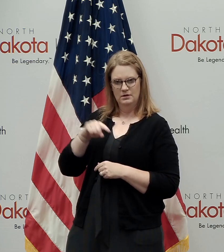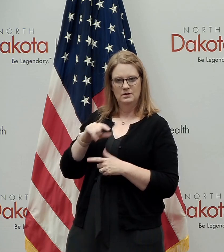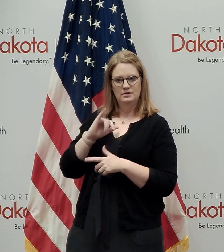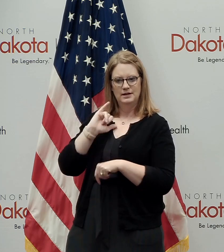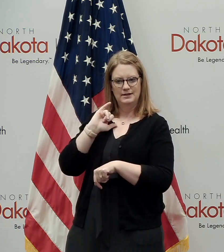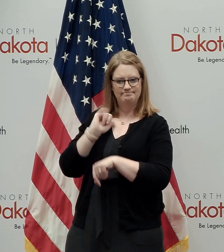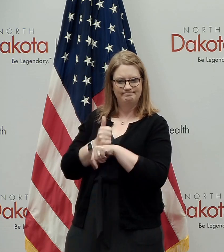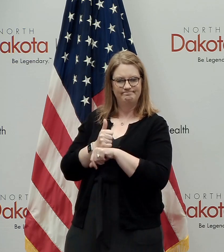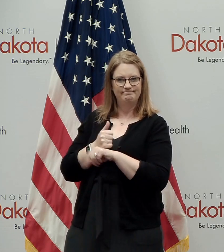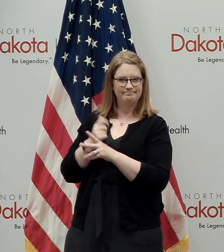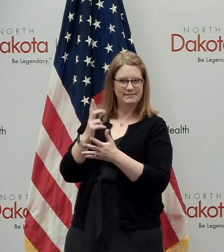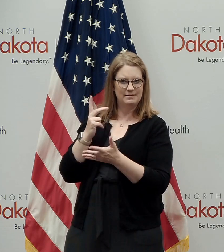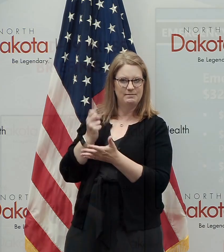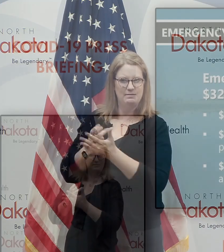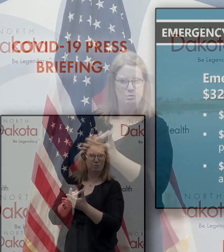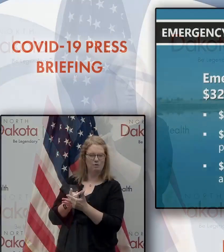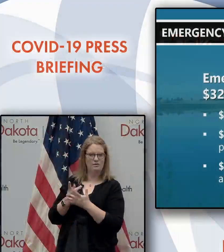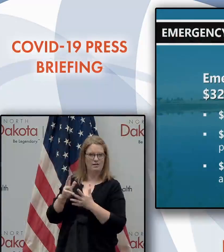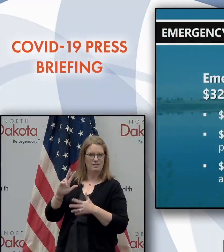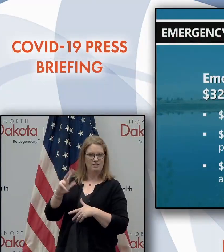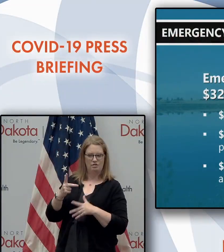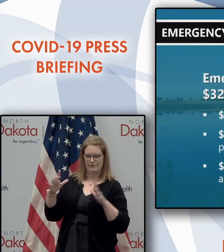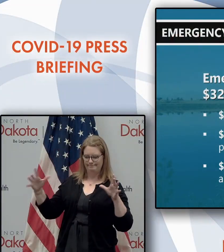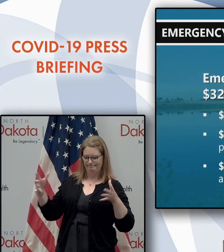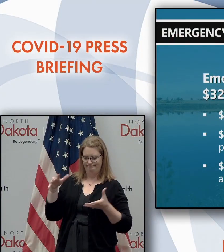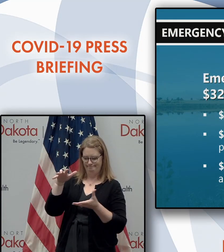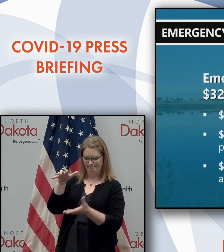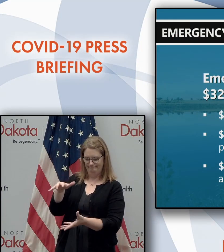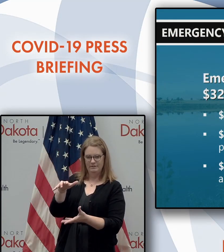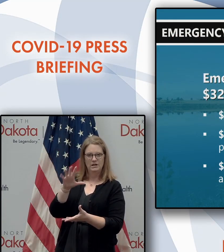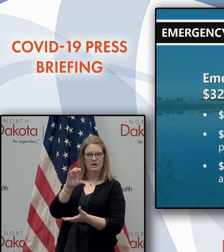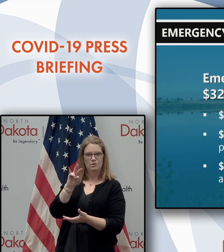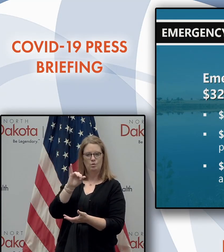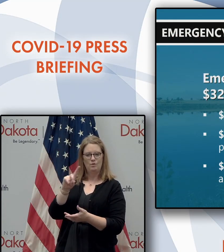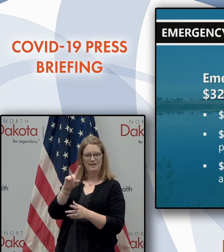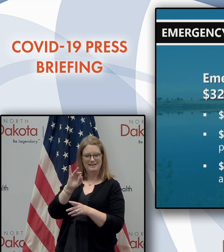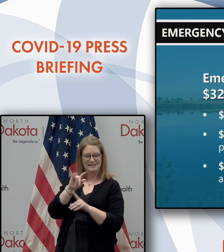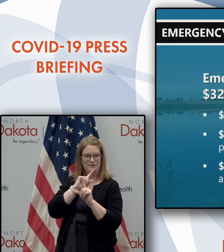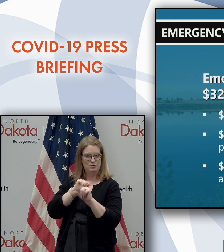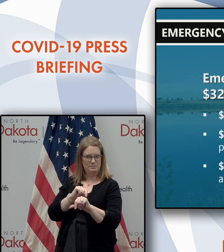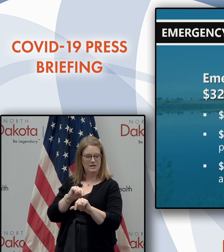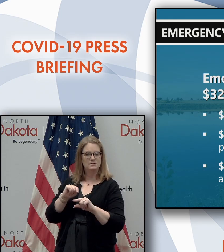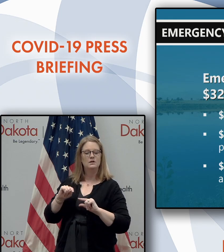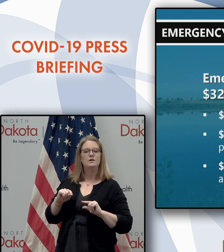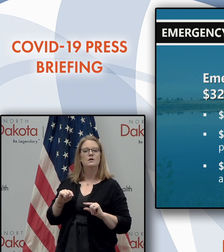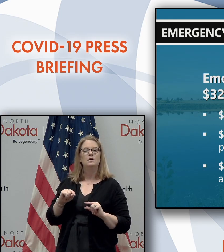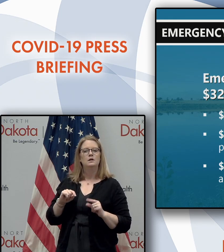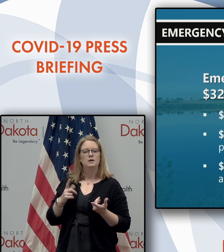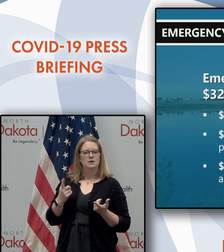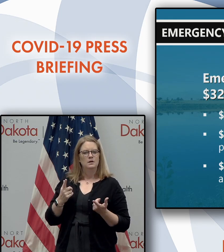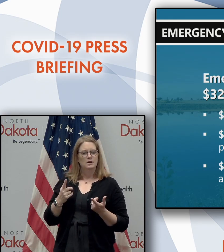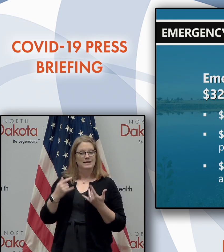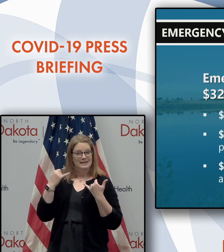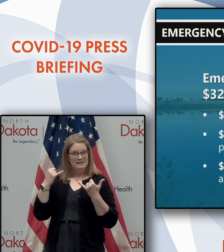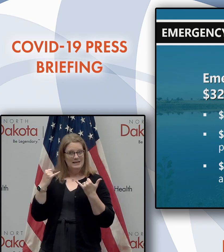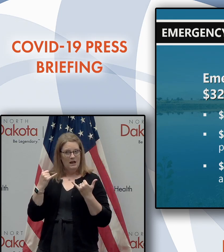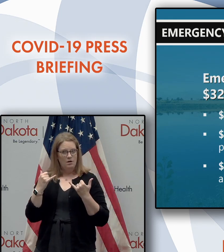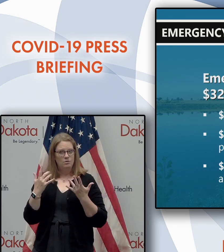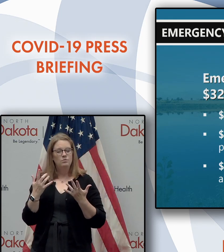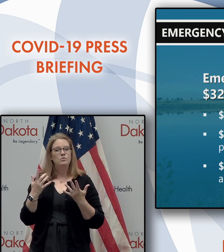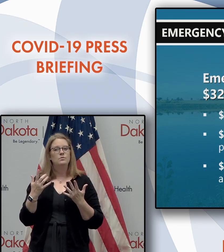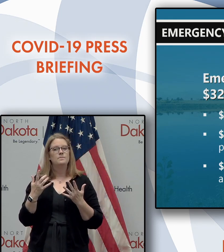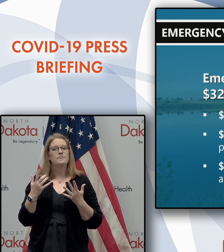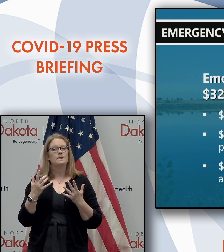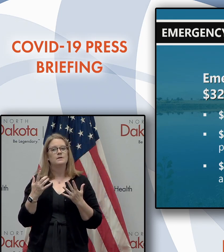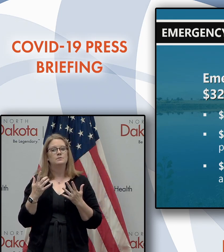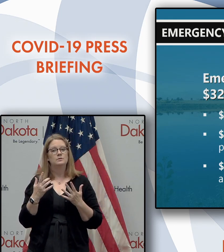tranche of federal funding to support the state's COVID-19 response. As I think most people now know, that